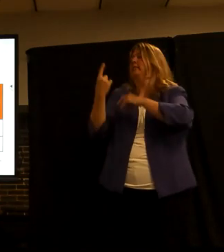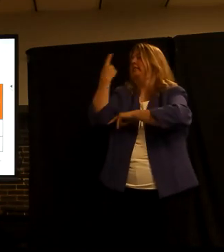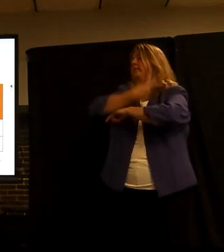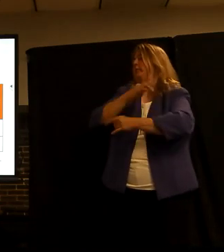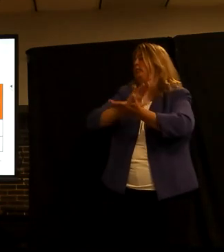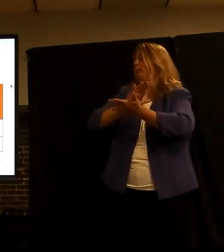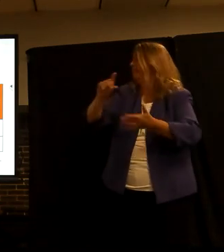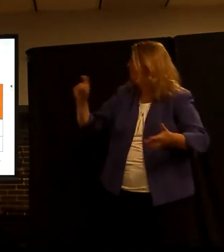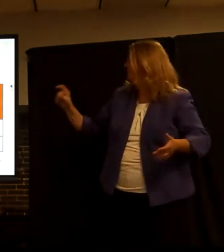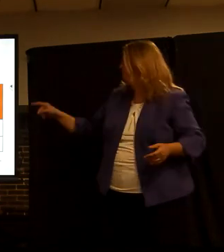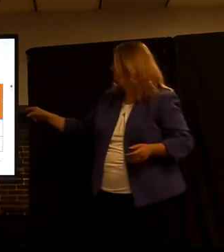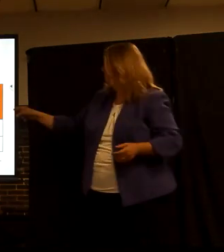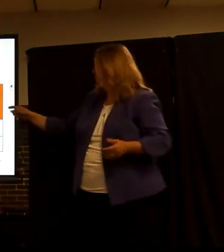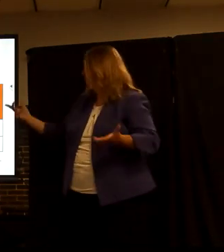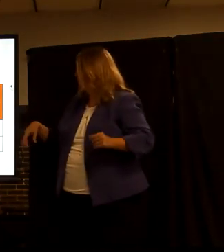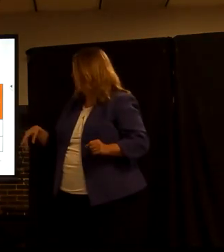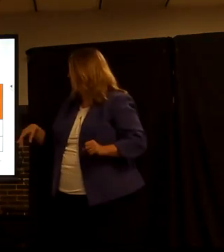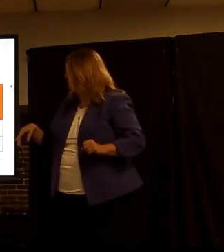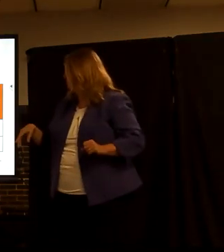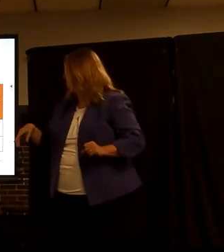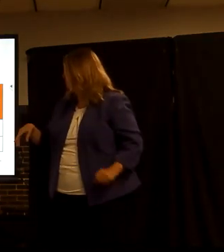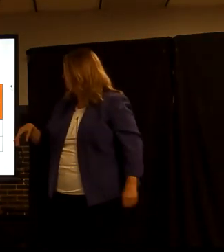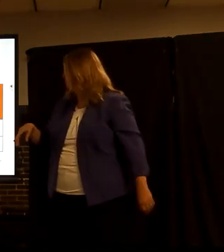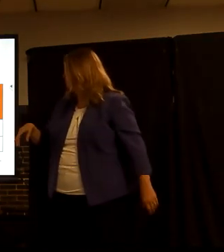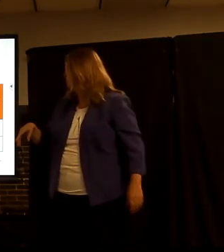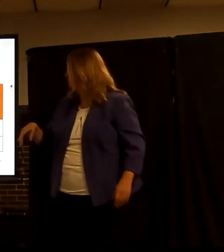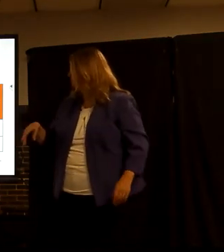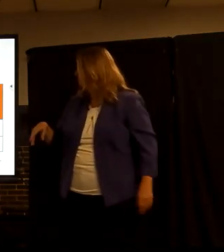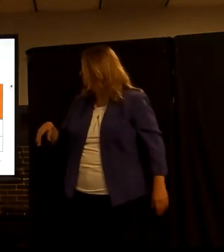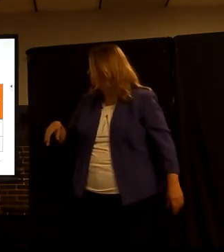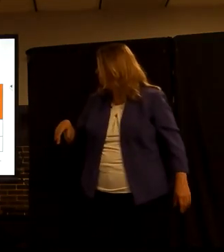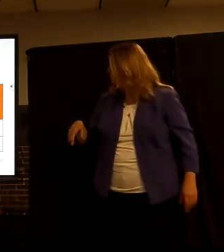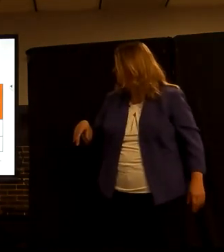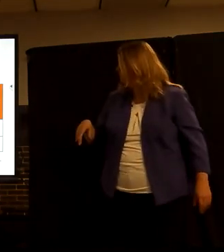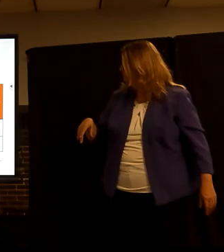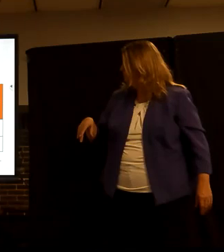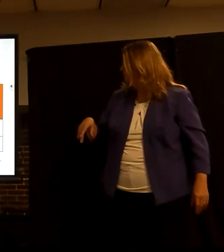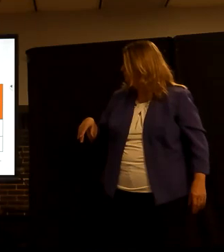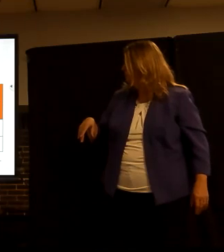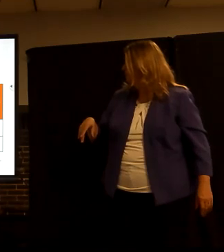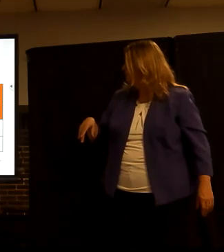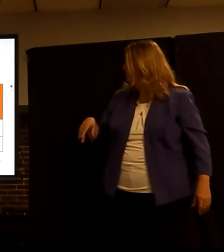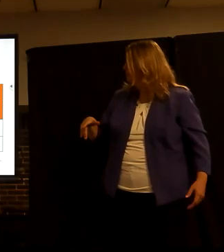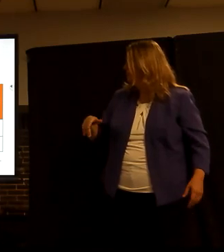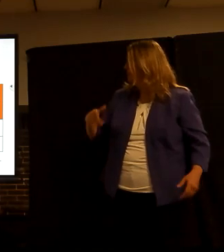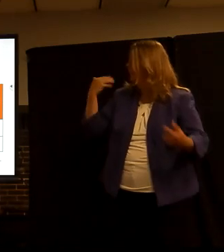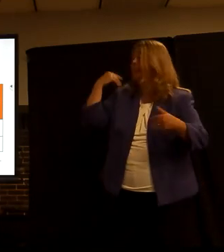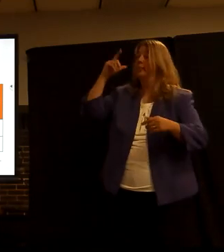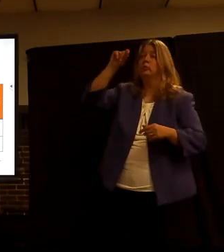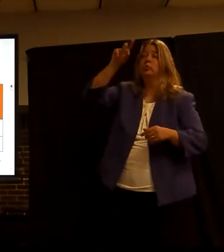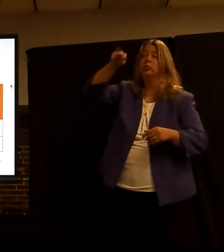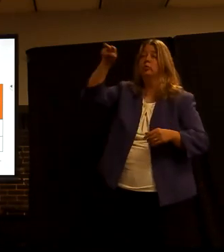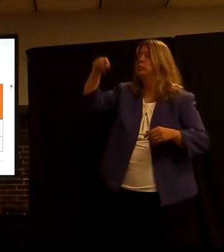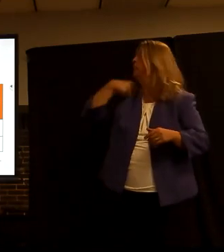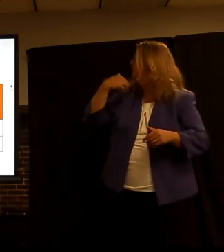school, starting in August, is the top row, and the second row is the final day of school